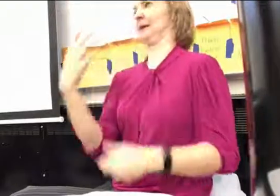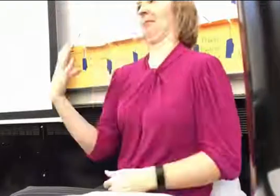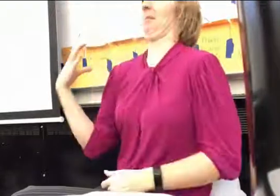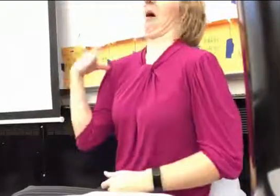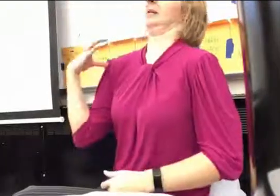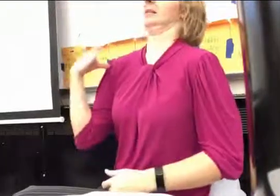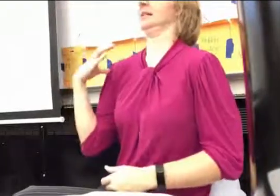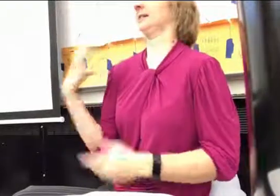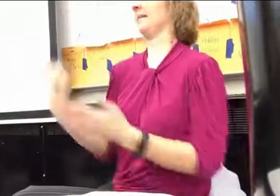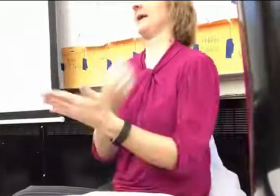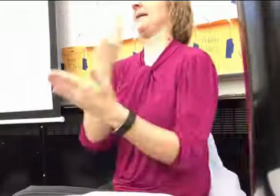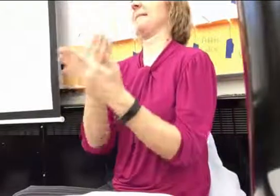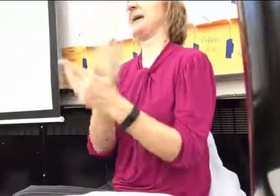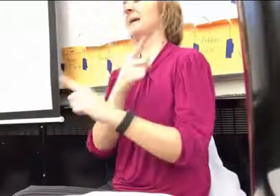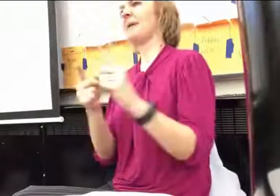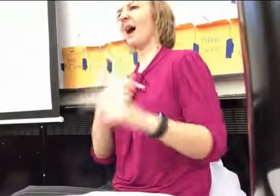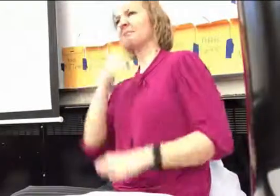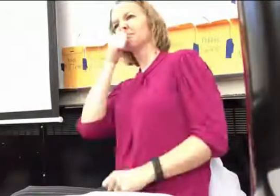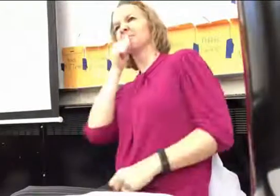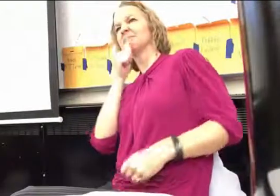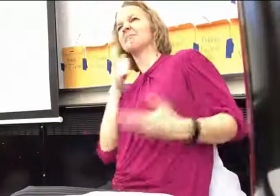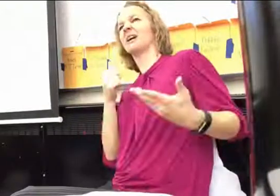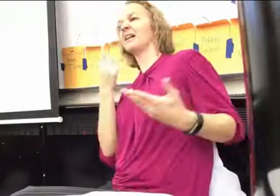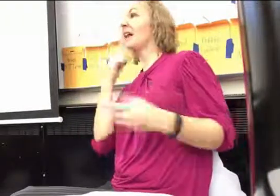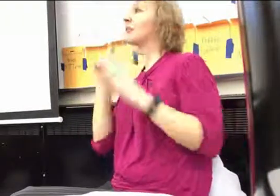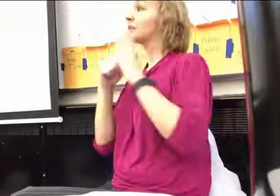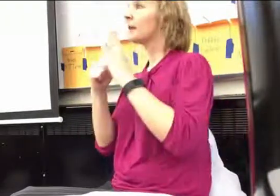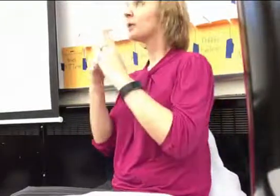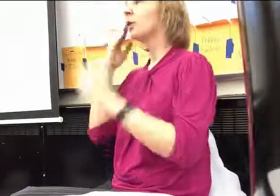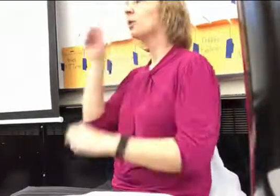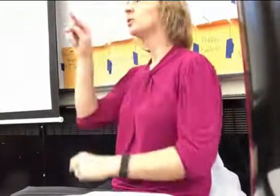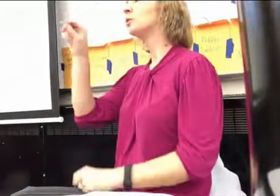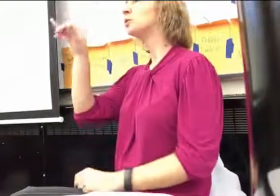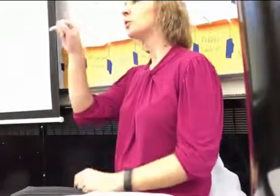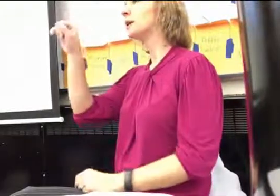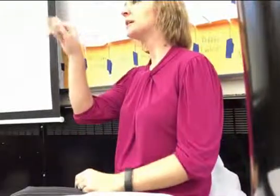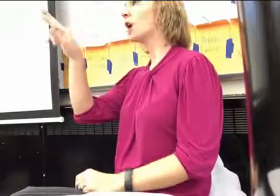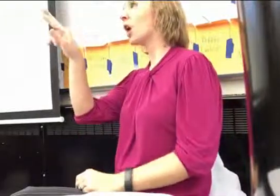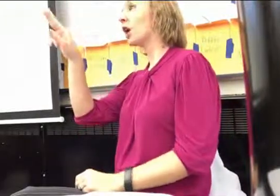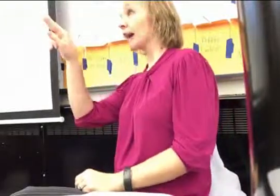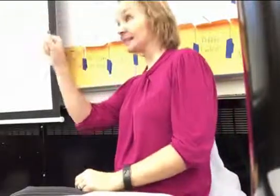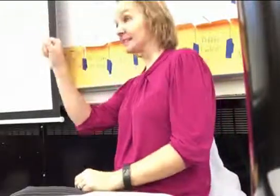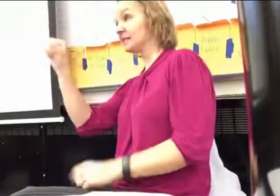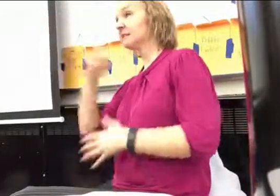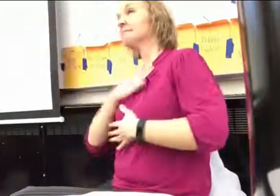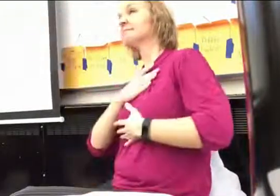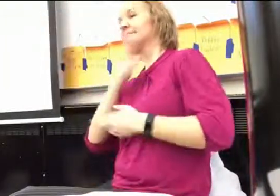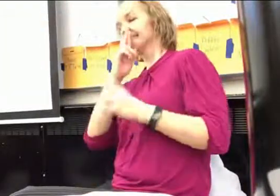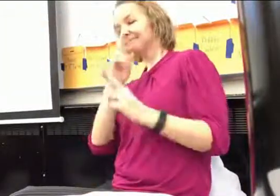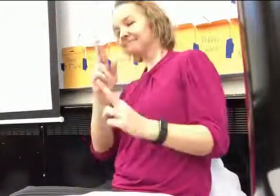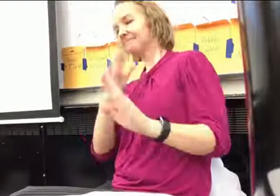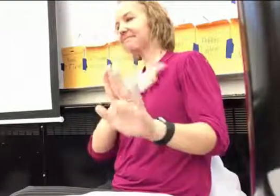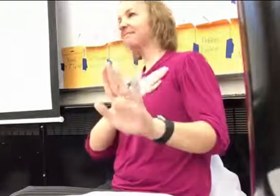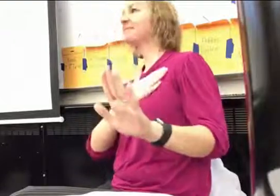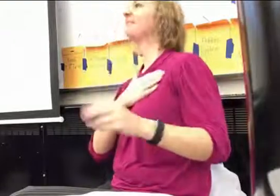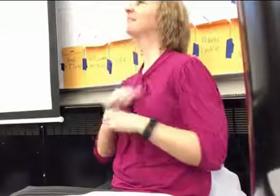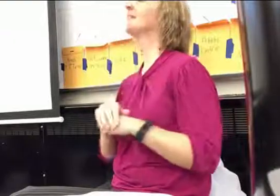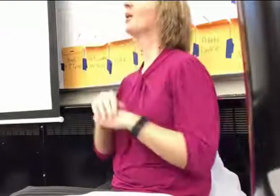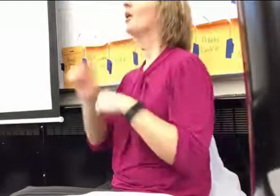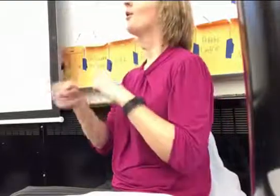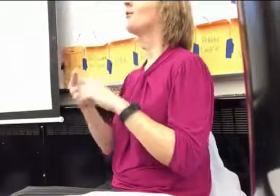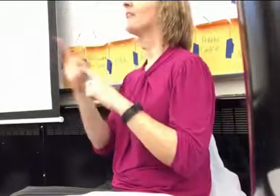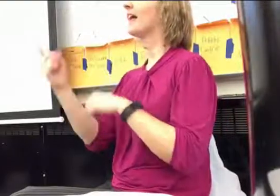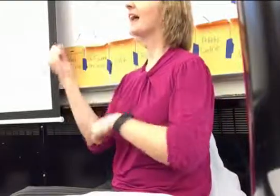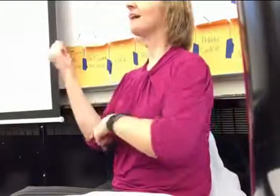bosses, when we're all suffering? For example, you guys know Toys R Us, rest in peace, okay? Toys R Us, when they